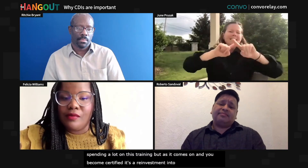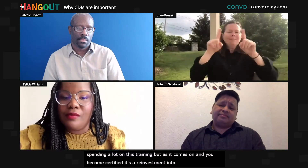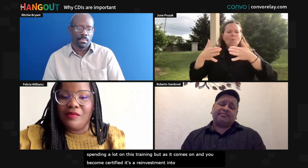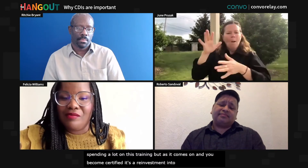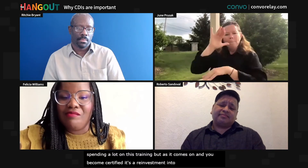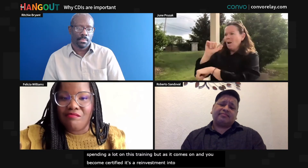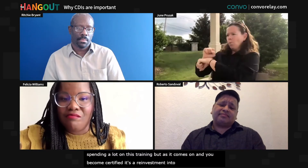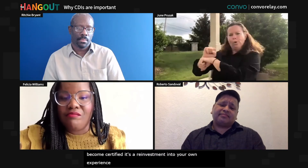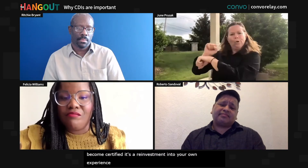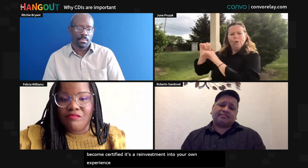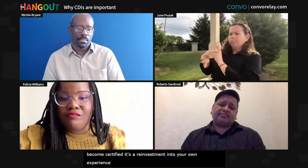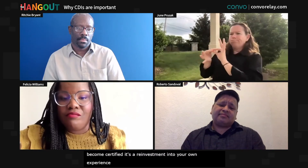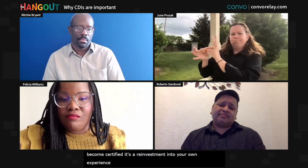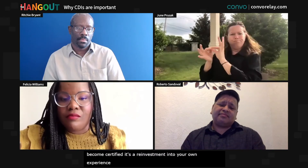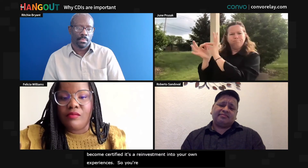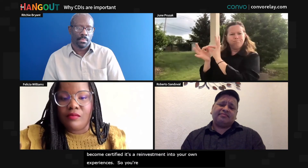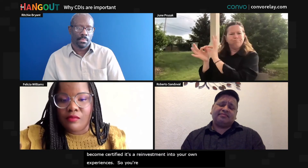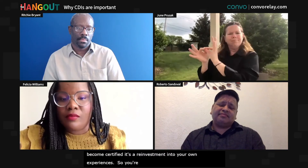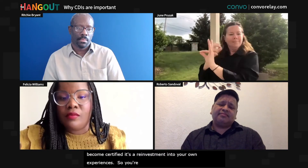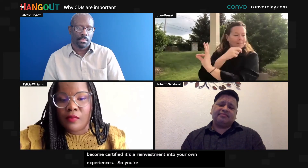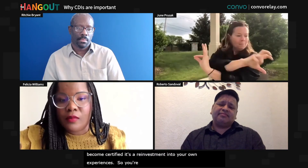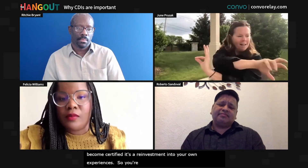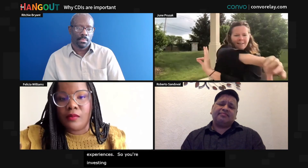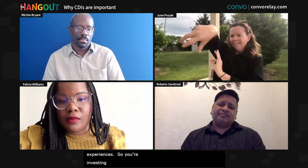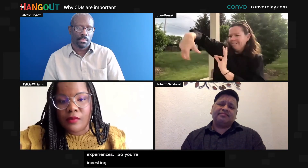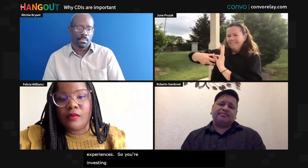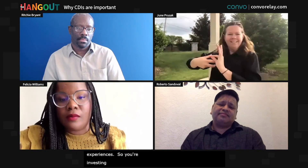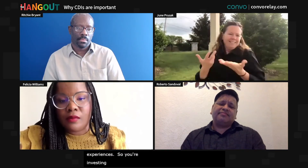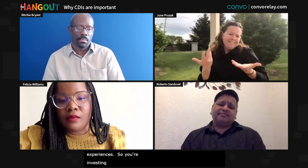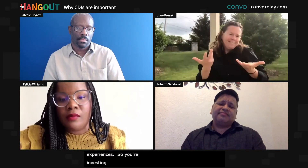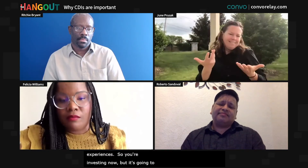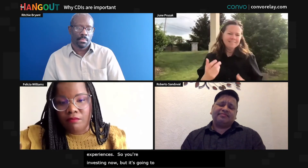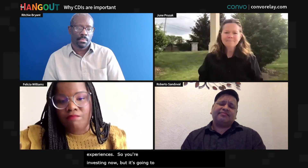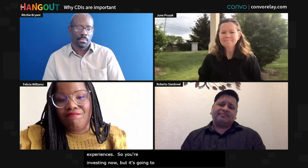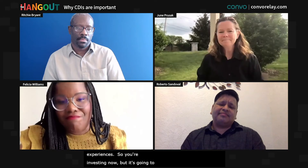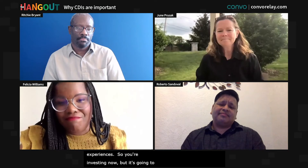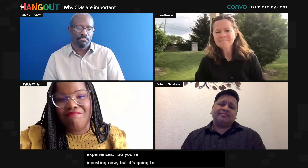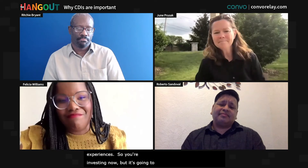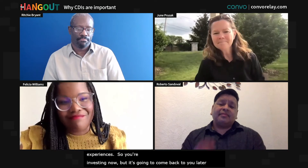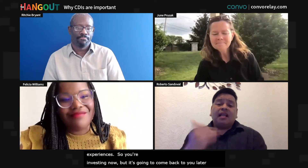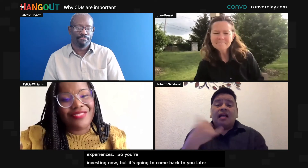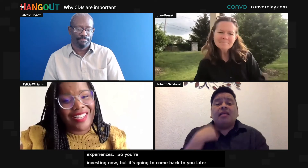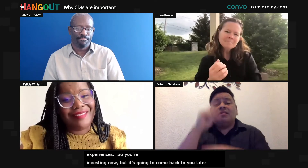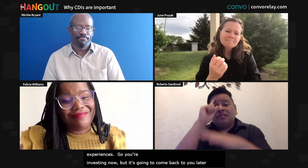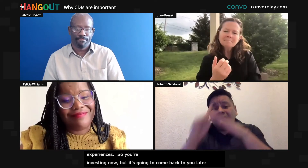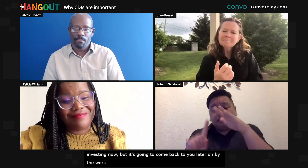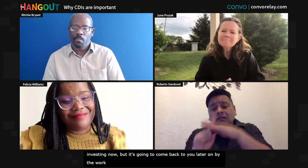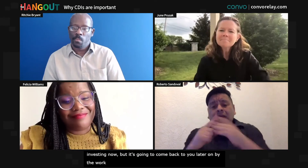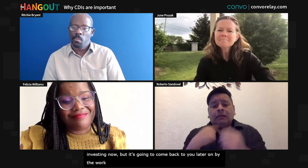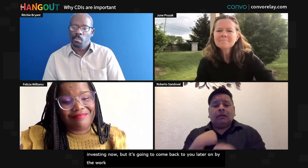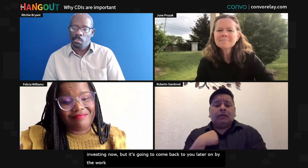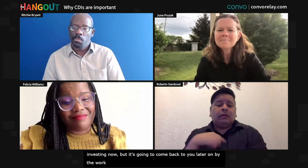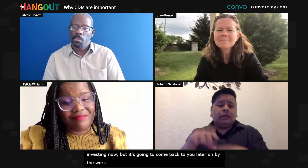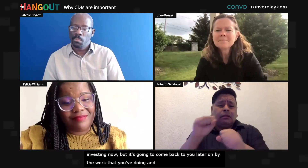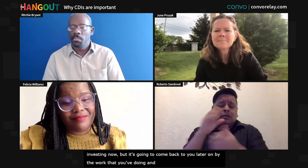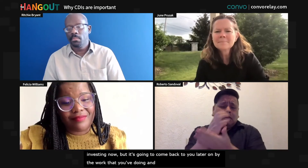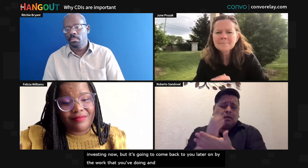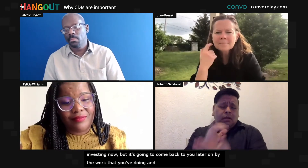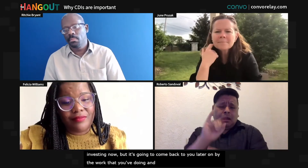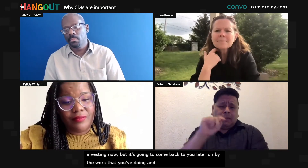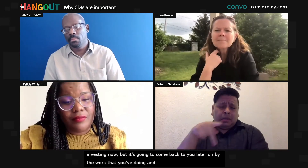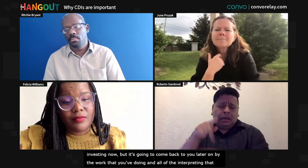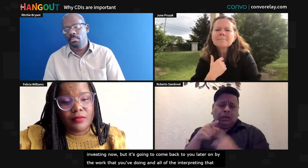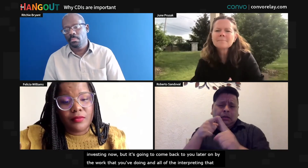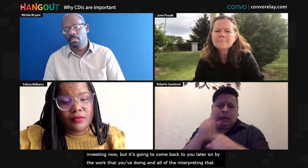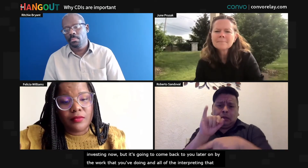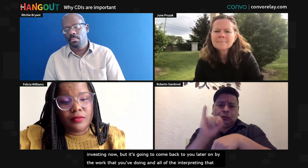get that reimbursed to you. It's going to come back to you later on, just by the work that you're doing and by all the interpreting that you're doing. Roberto,